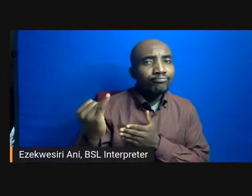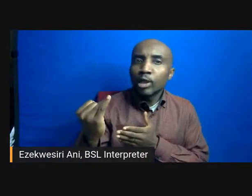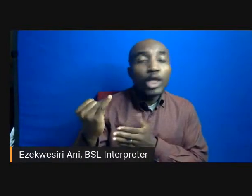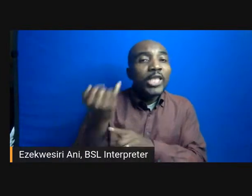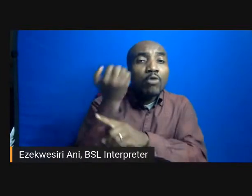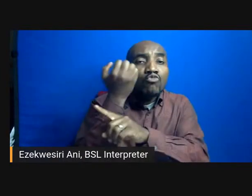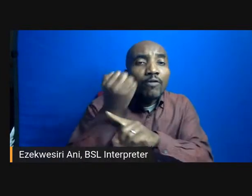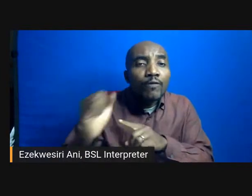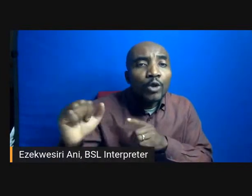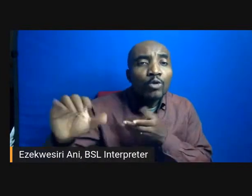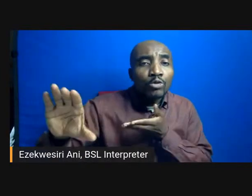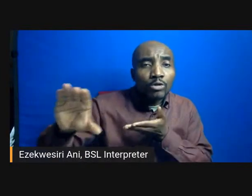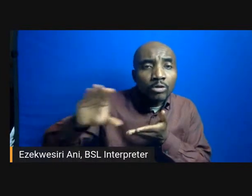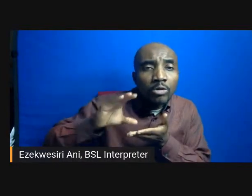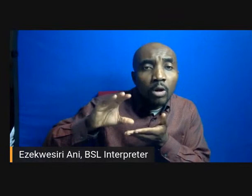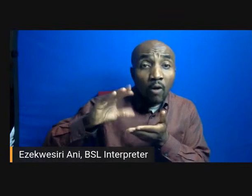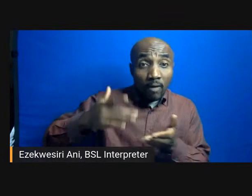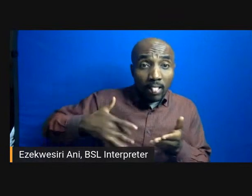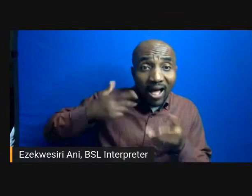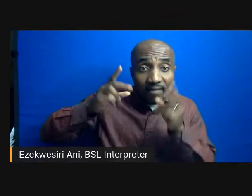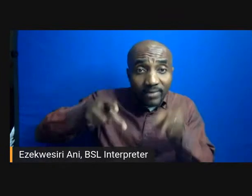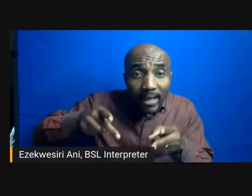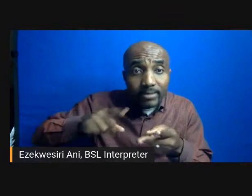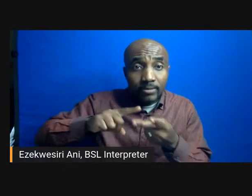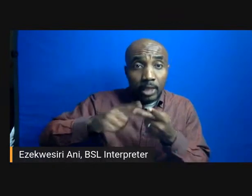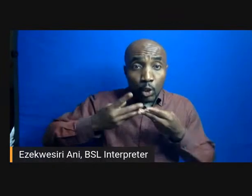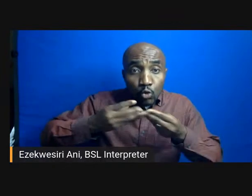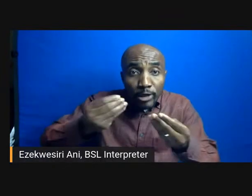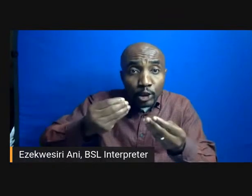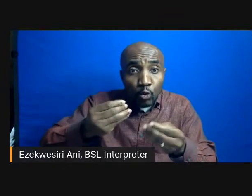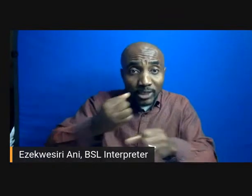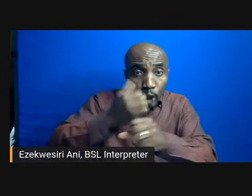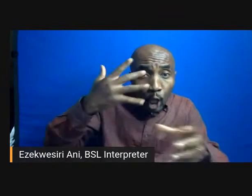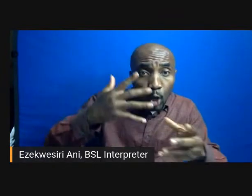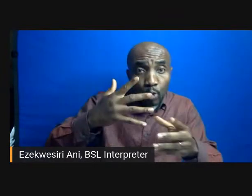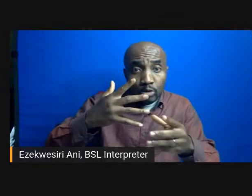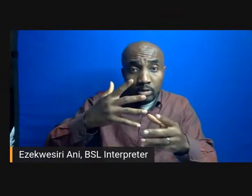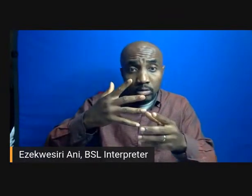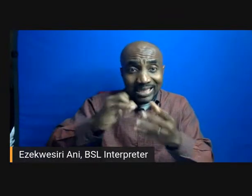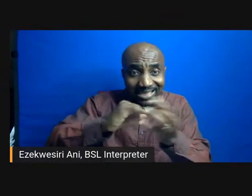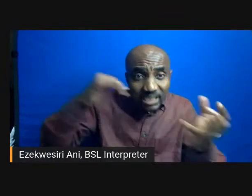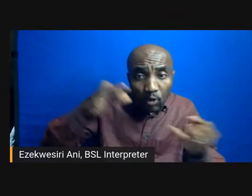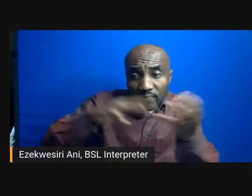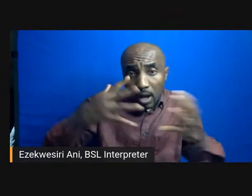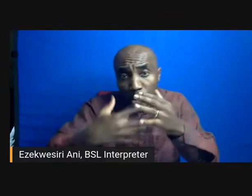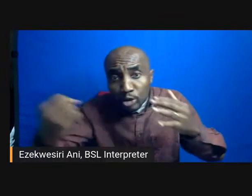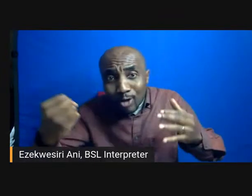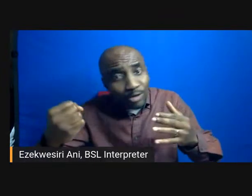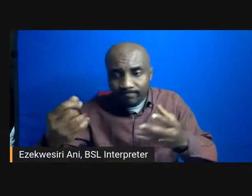for lives and resources lost, still hold Black lives